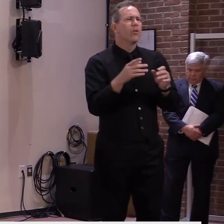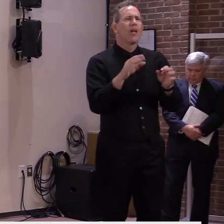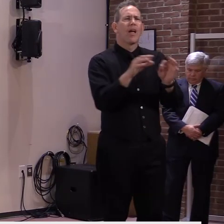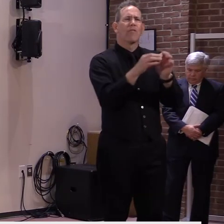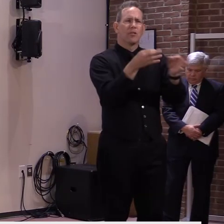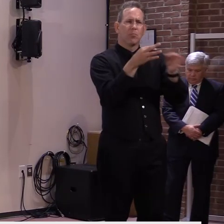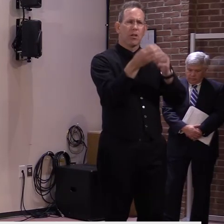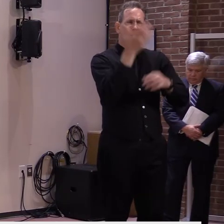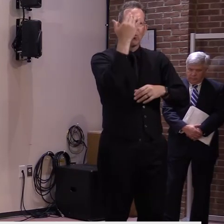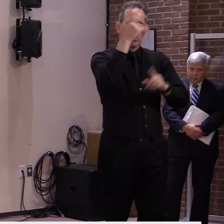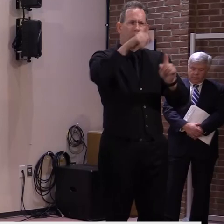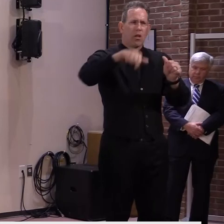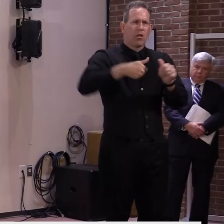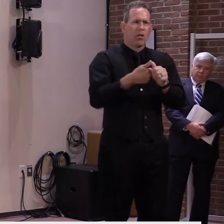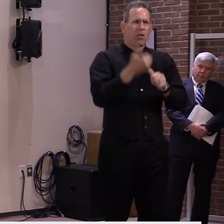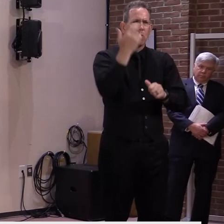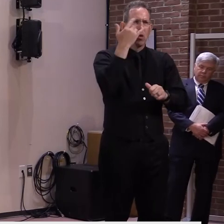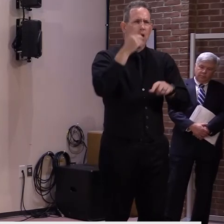schedule?